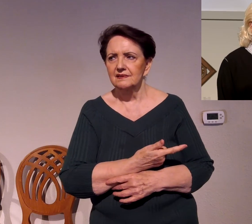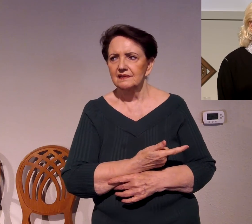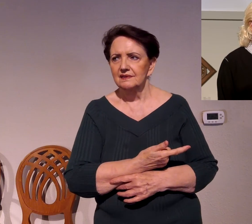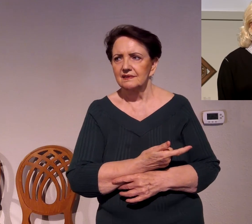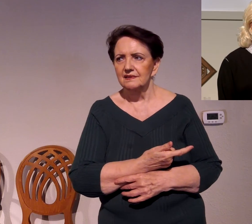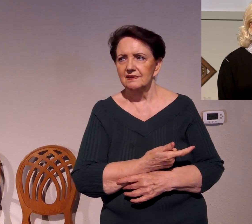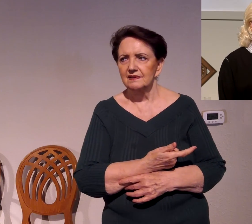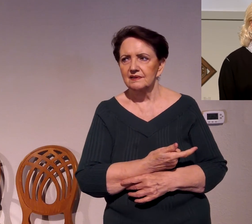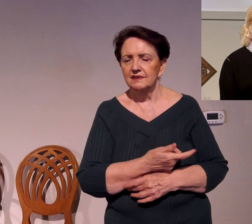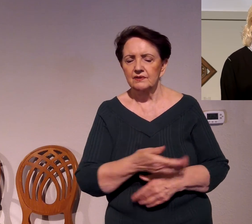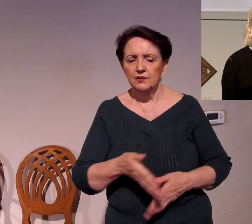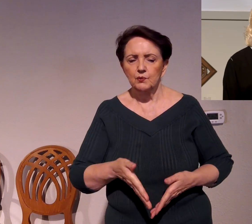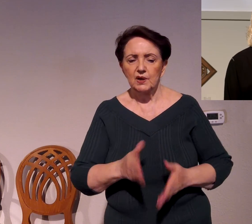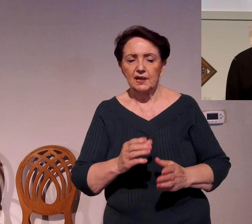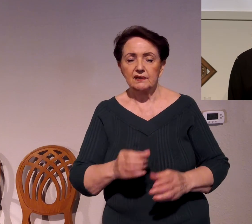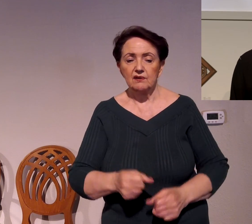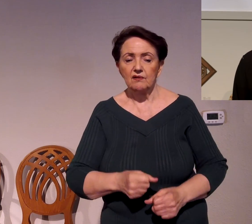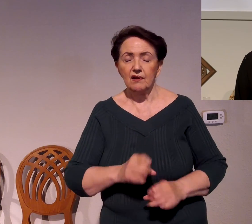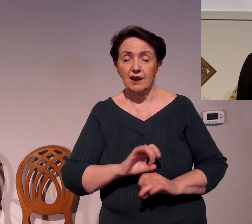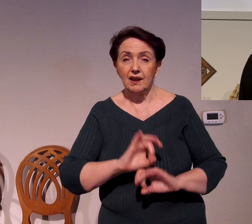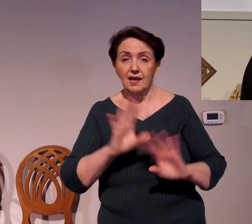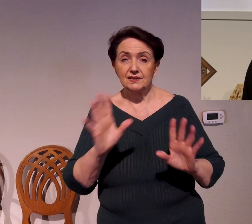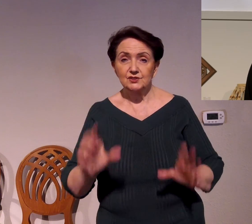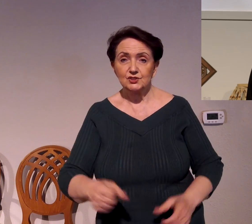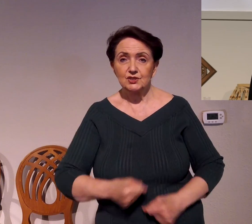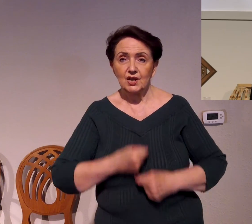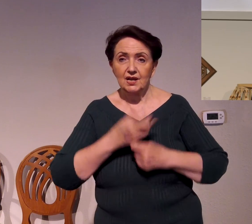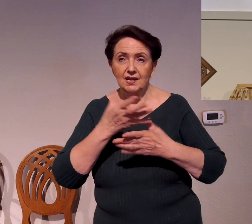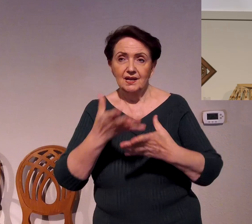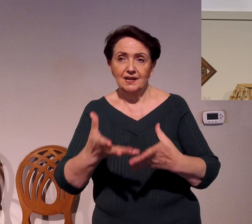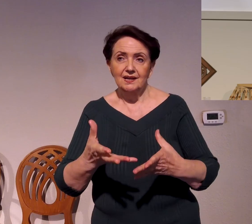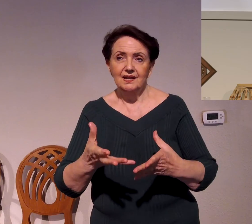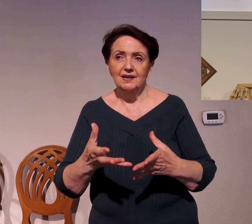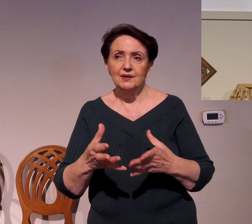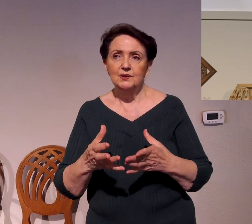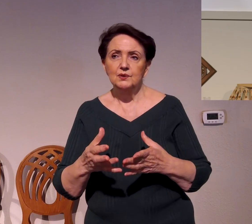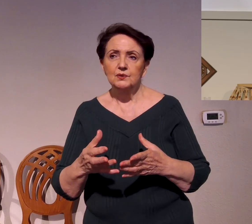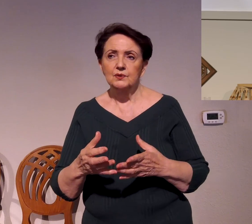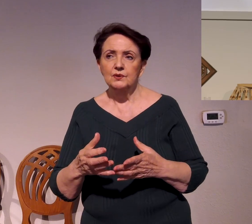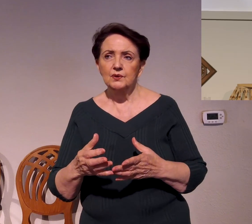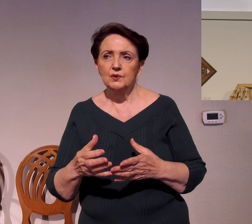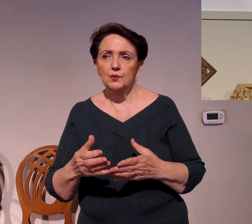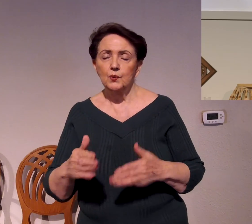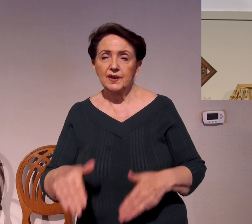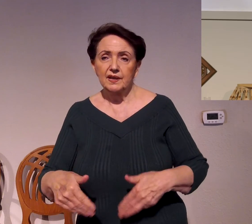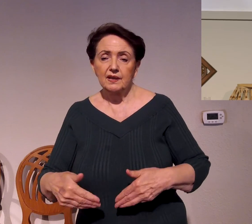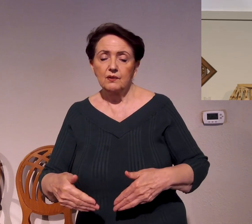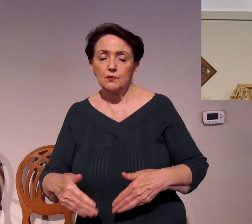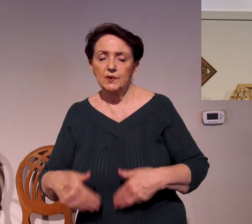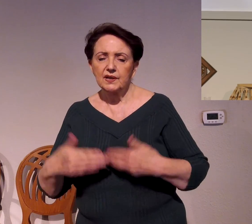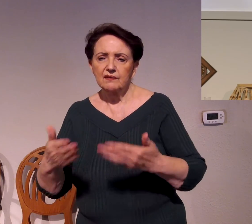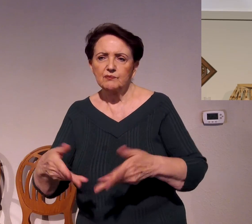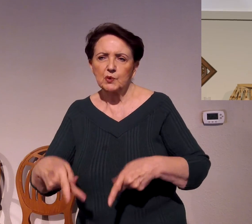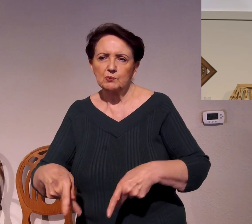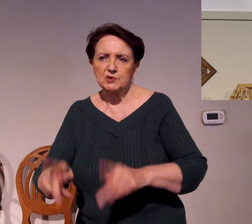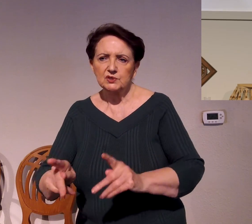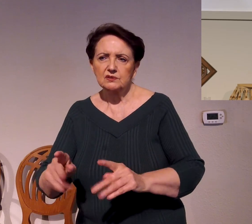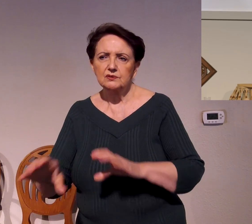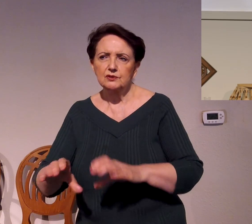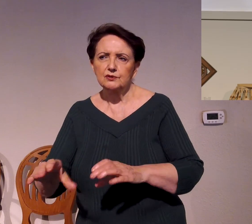And as we let our own light shine, we unconsciously give others permission to do the same.